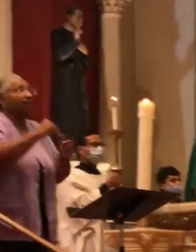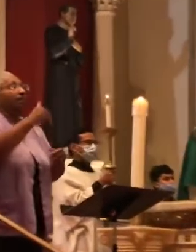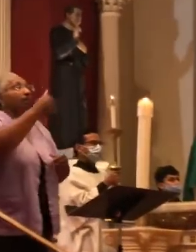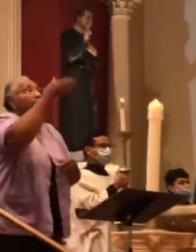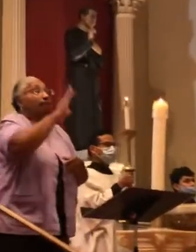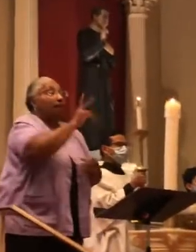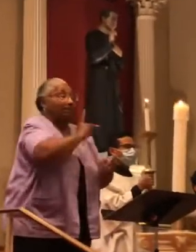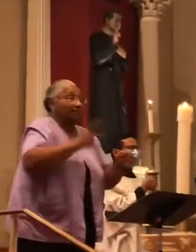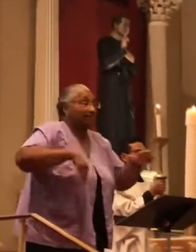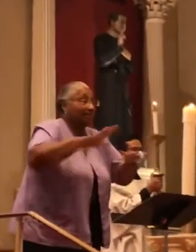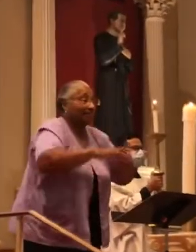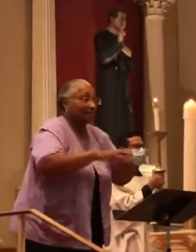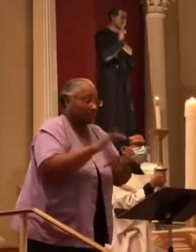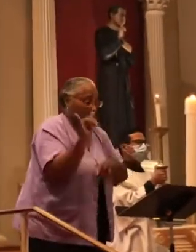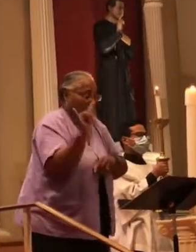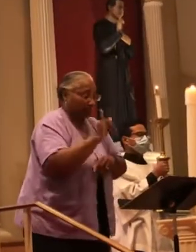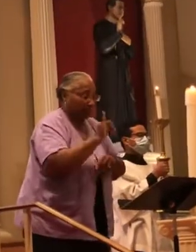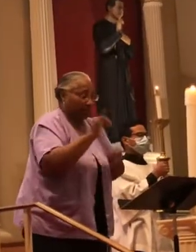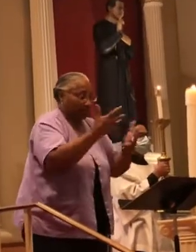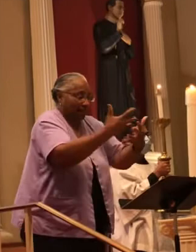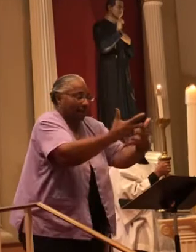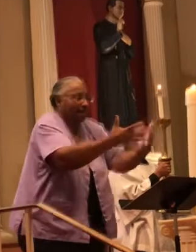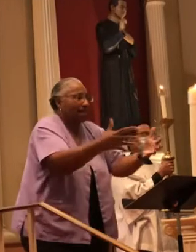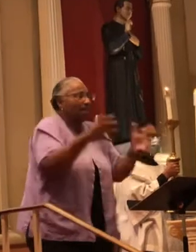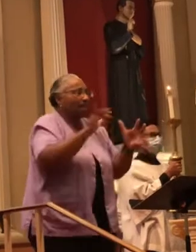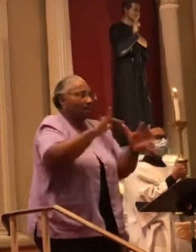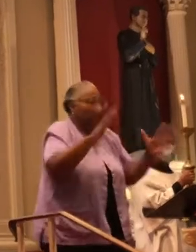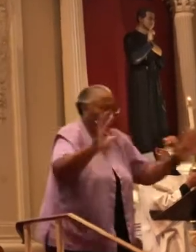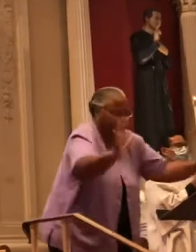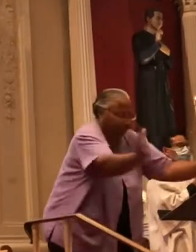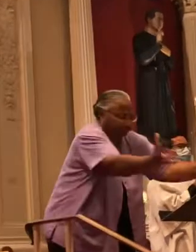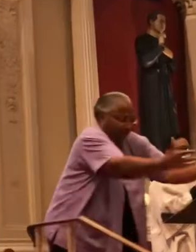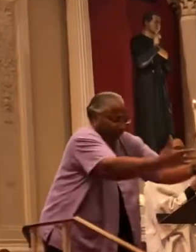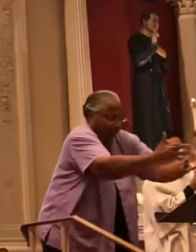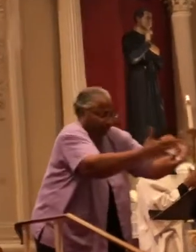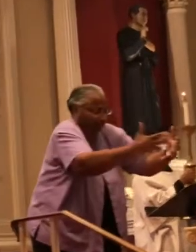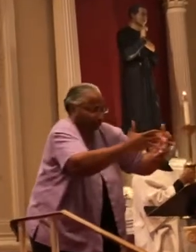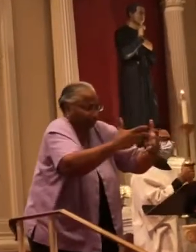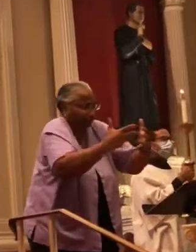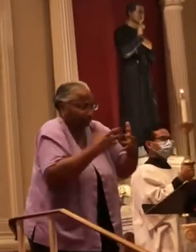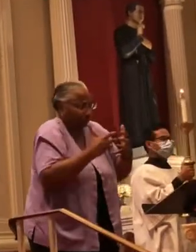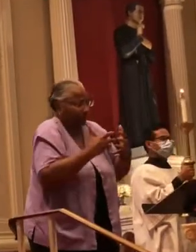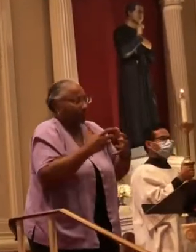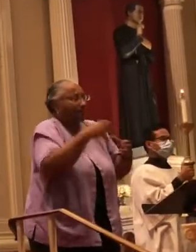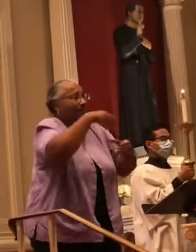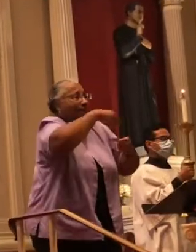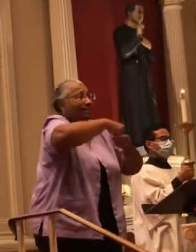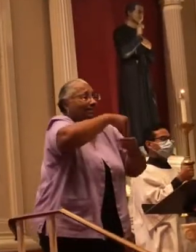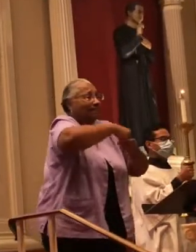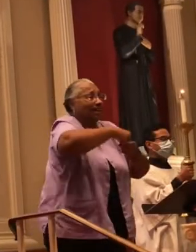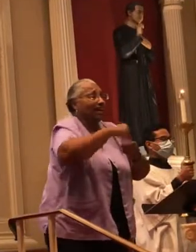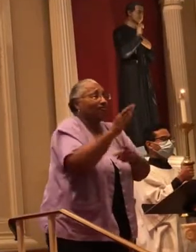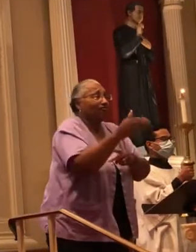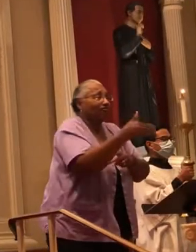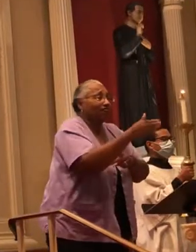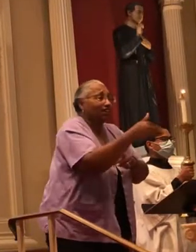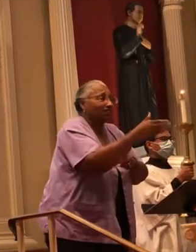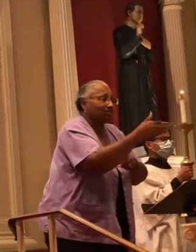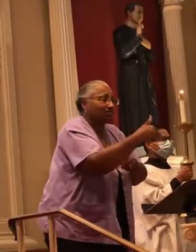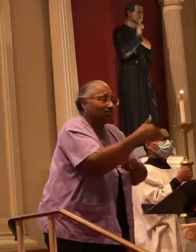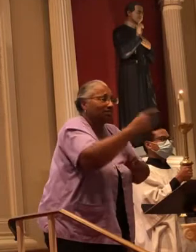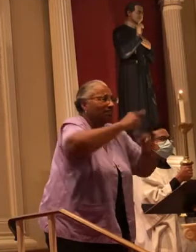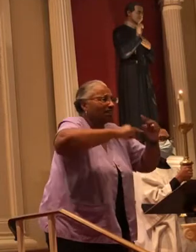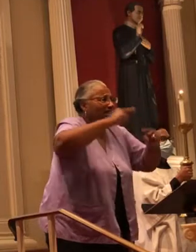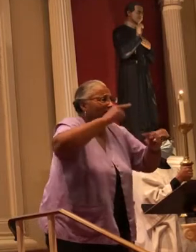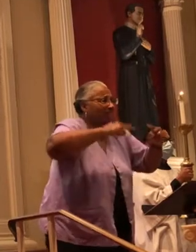which collects fish of every kind. When it is full, they haul it ashore and sit down